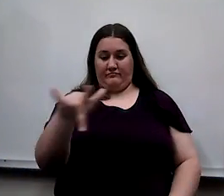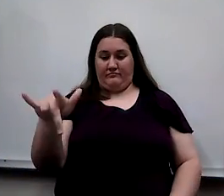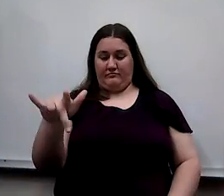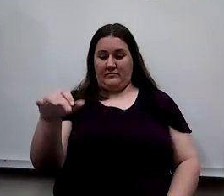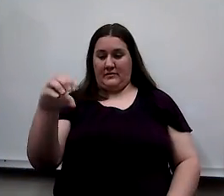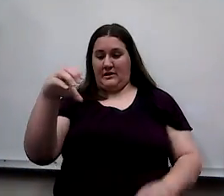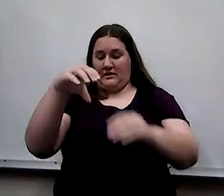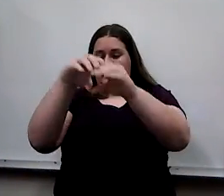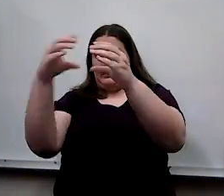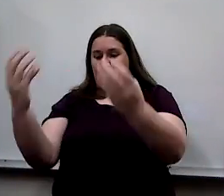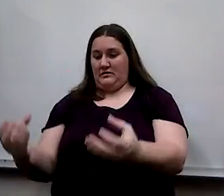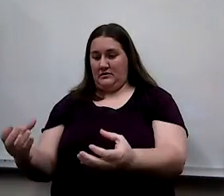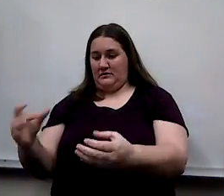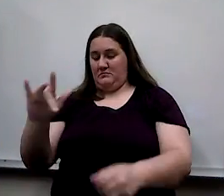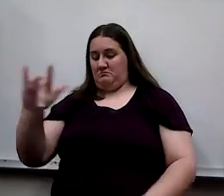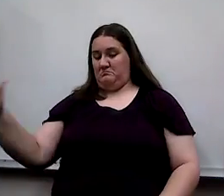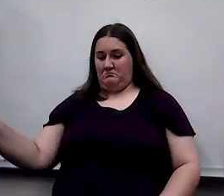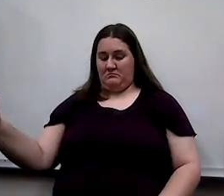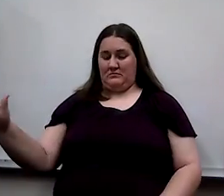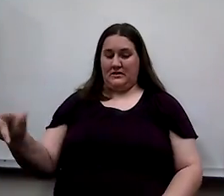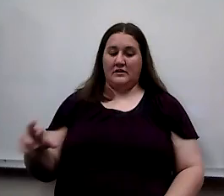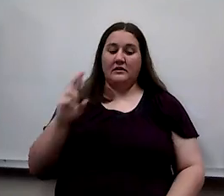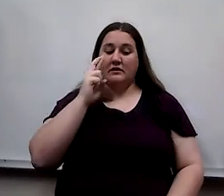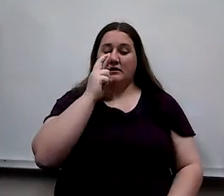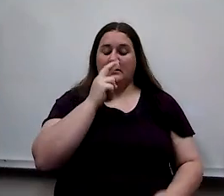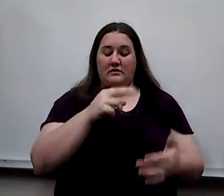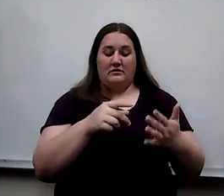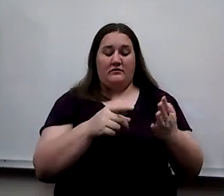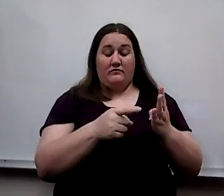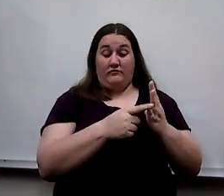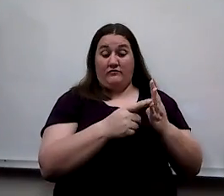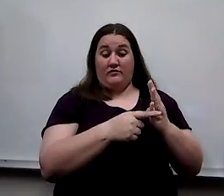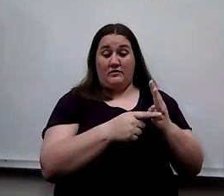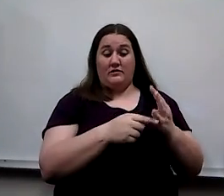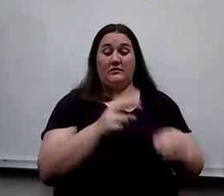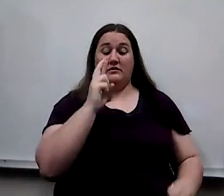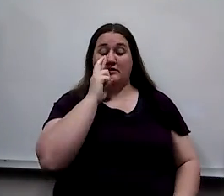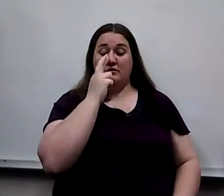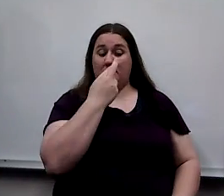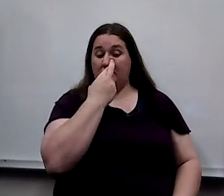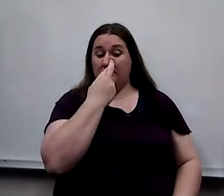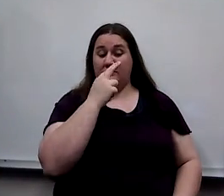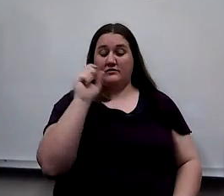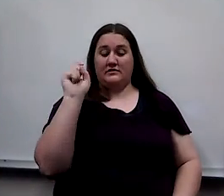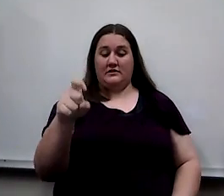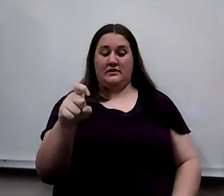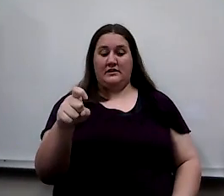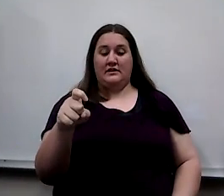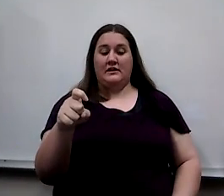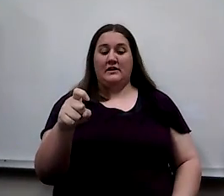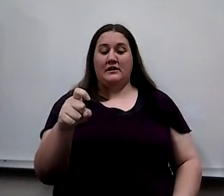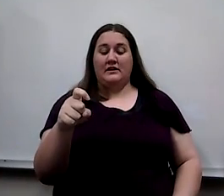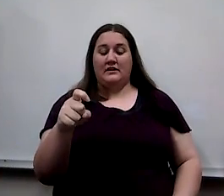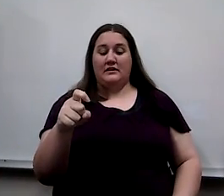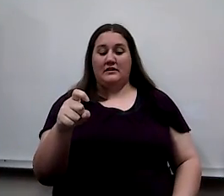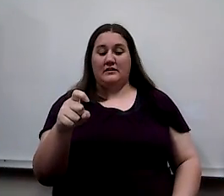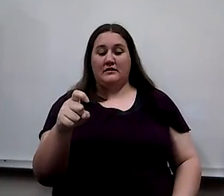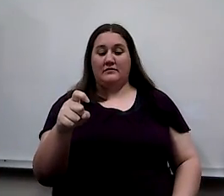Number 4, rose bushes require a regular program of feeding and leaf and flower care. This can now